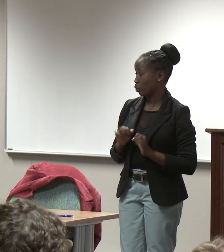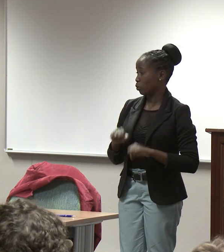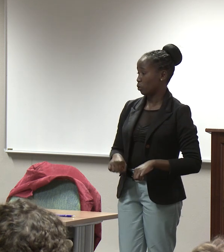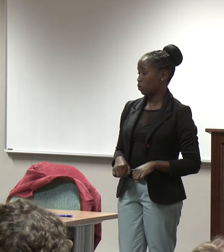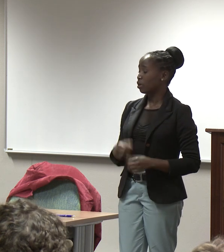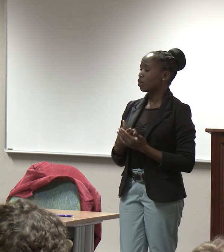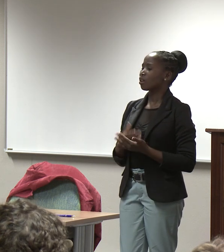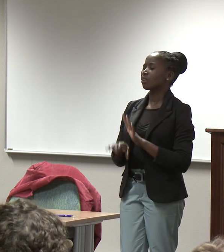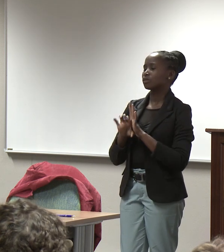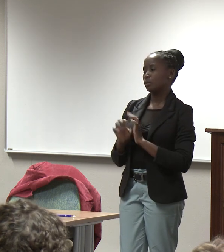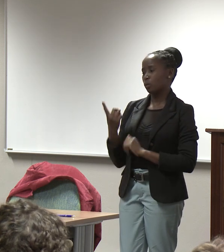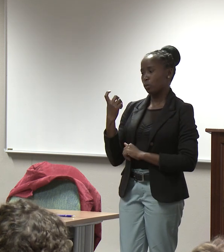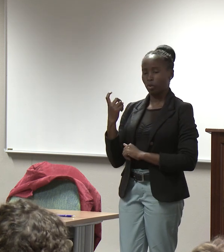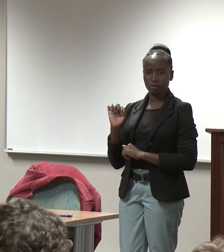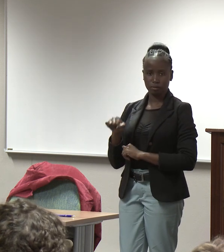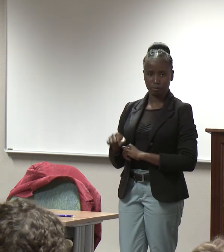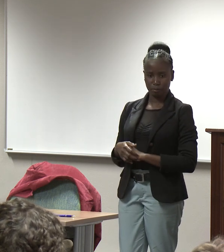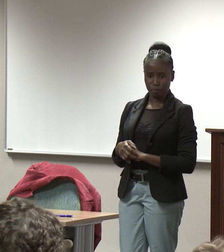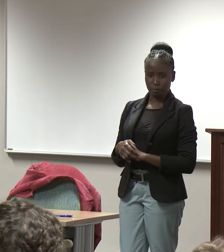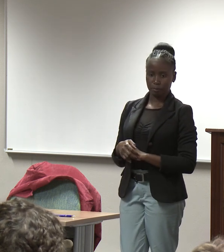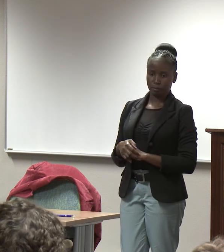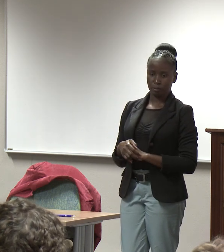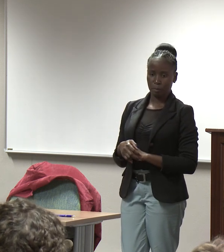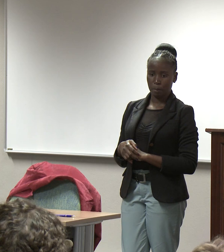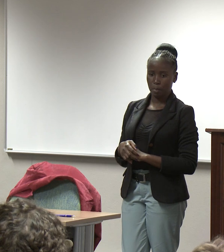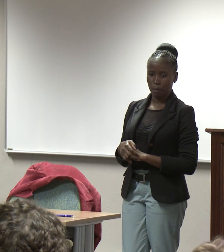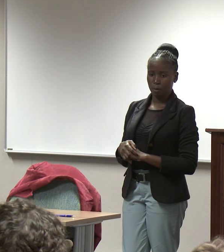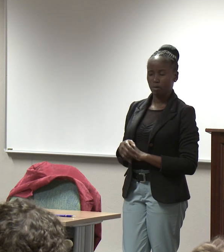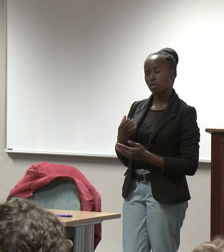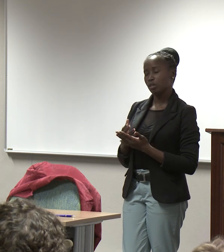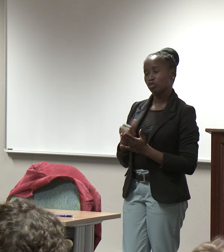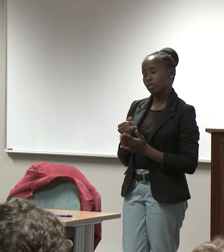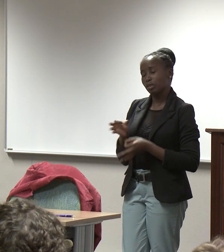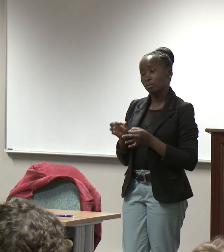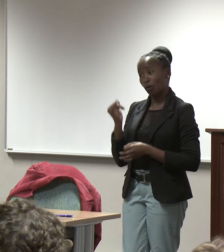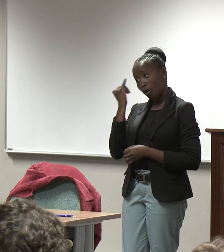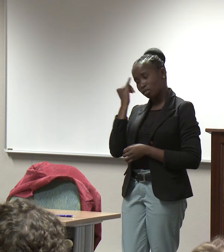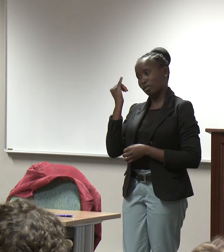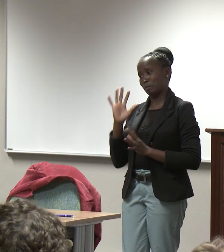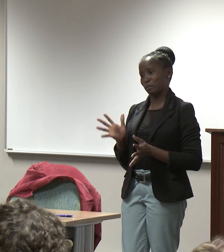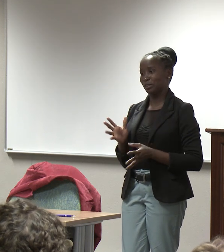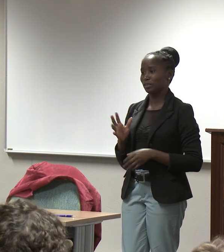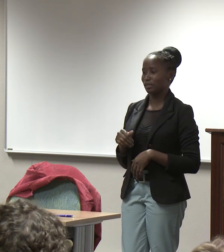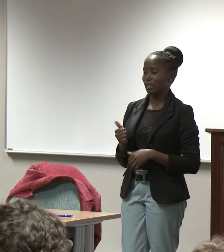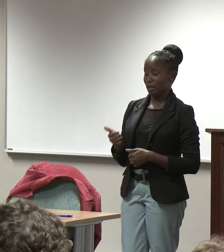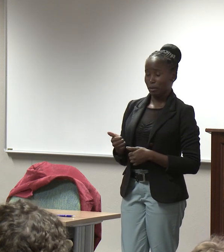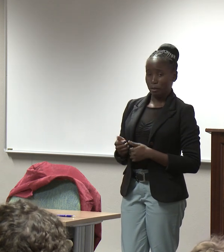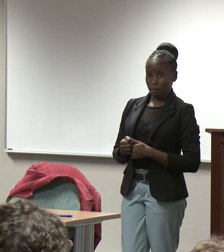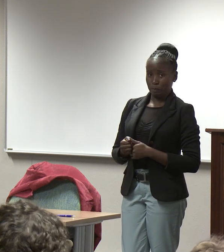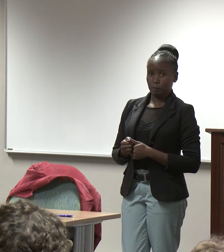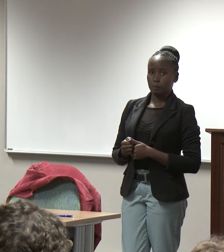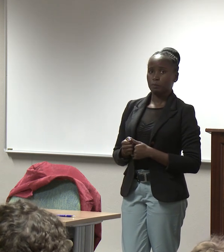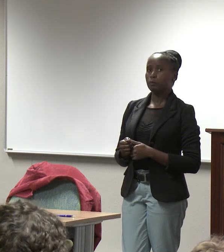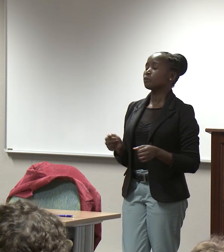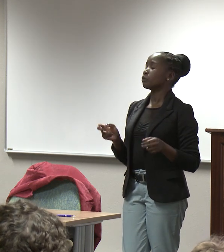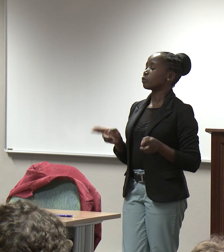example, just for you to have an idea of what I'm talking about. Well, we usually